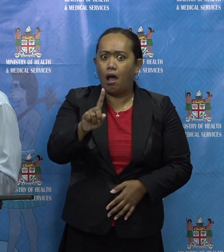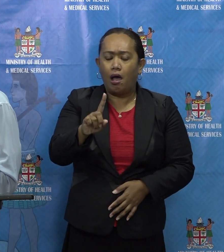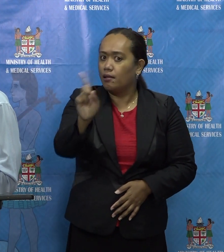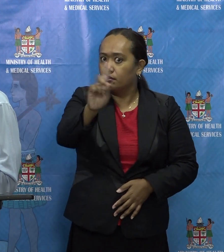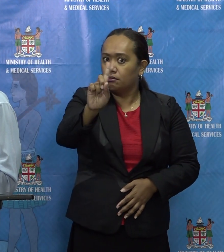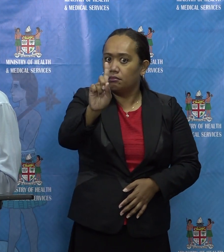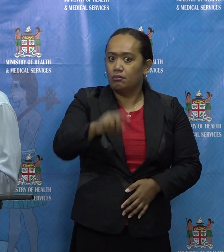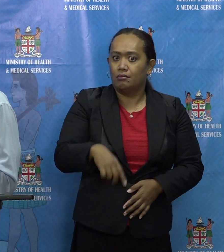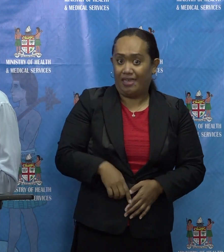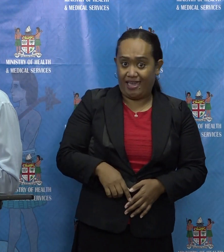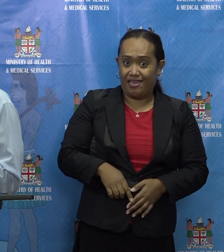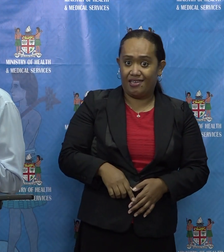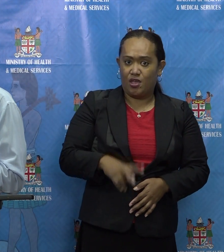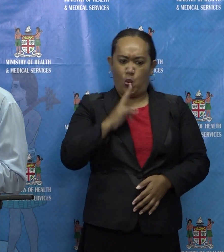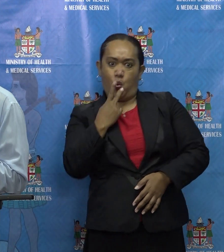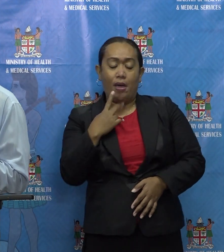Suva,